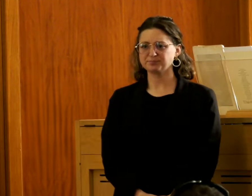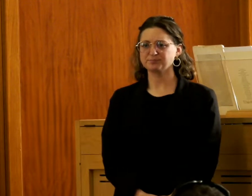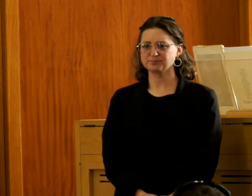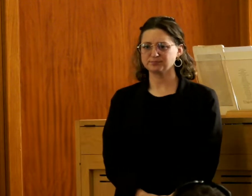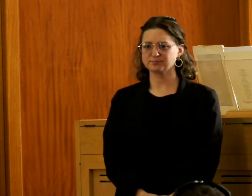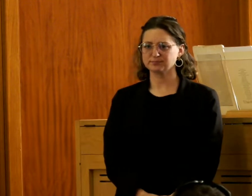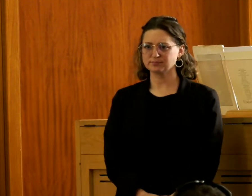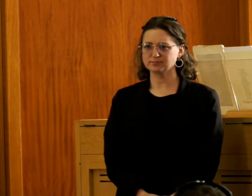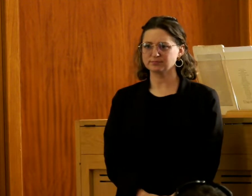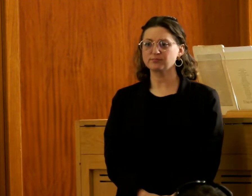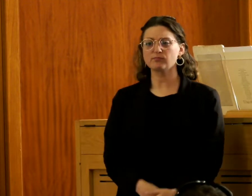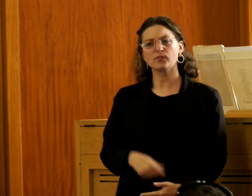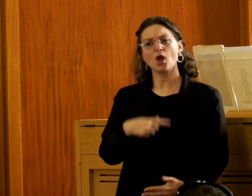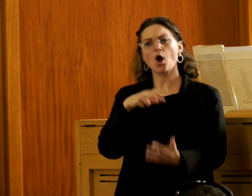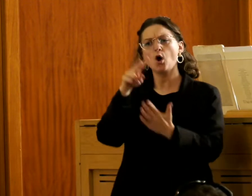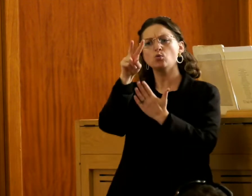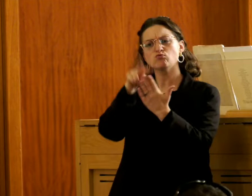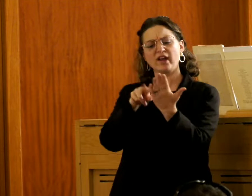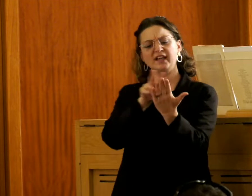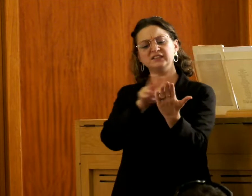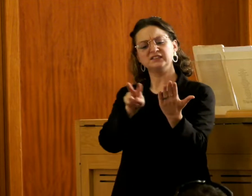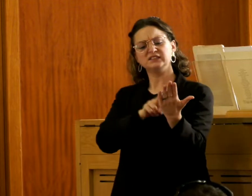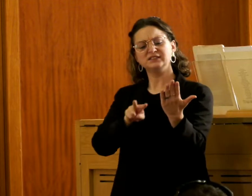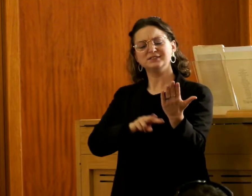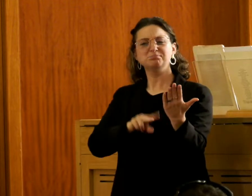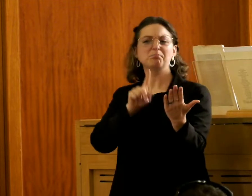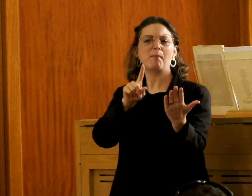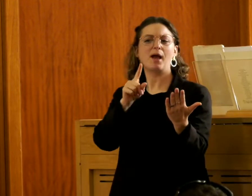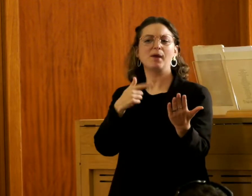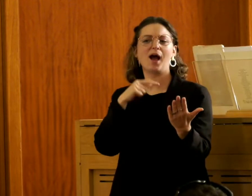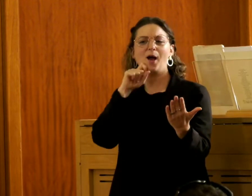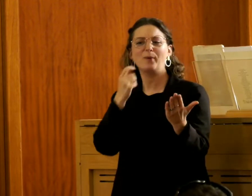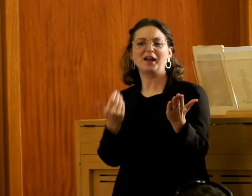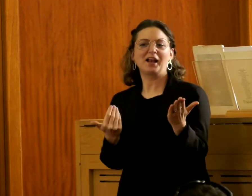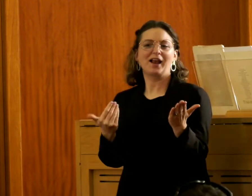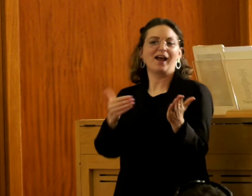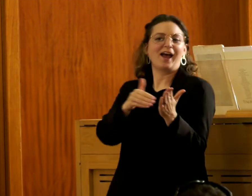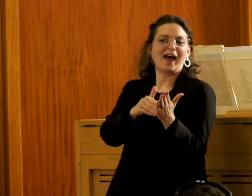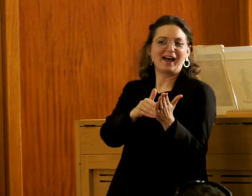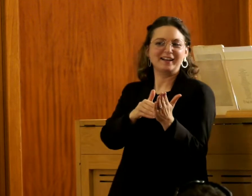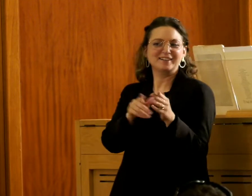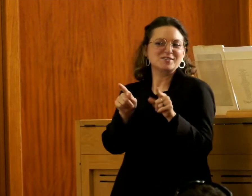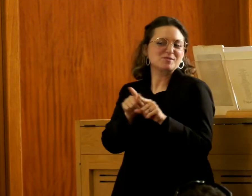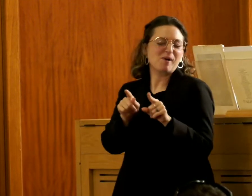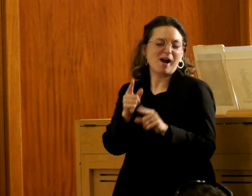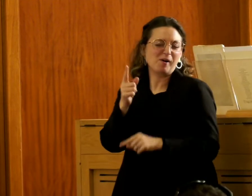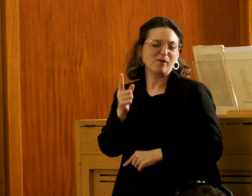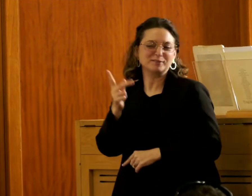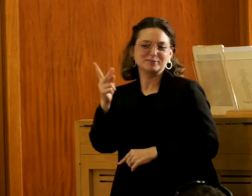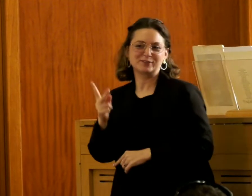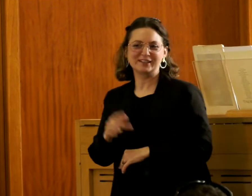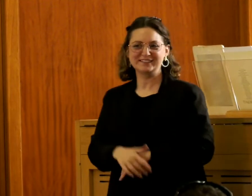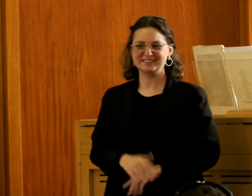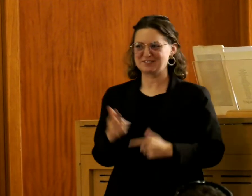In the main, I'll just read the text, but I may have a little aside once or twice.